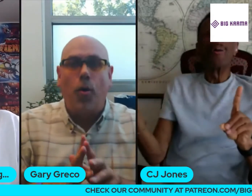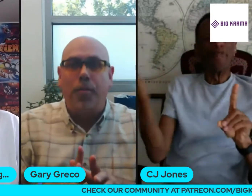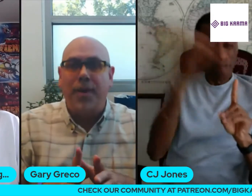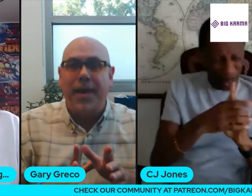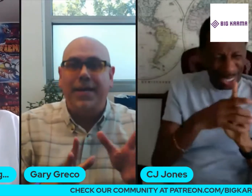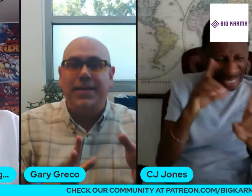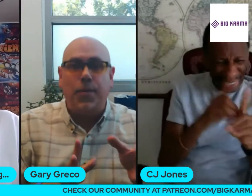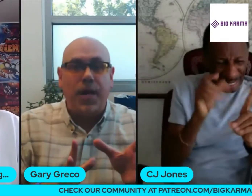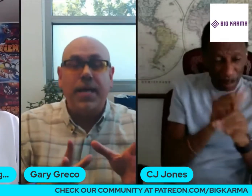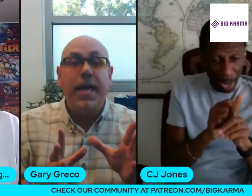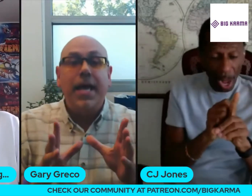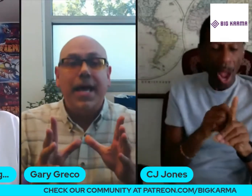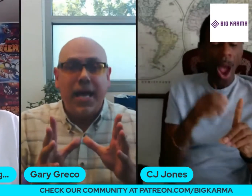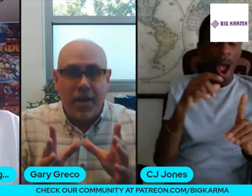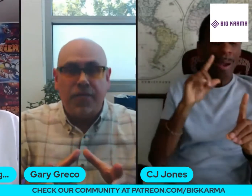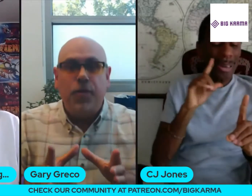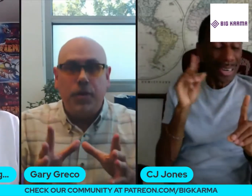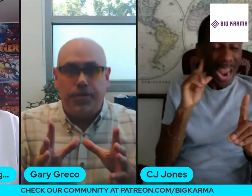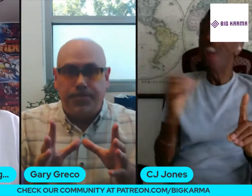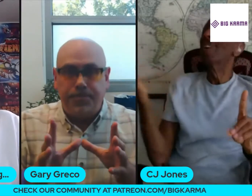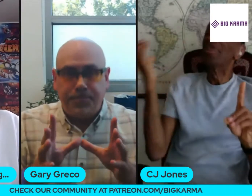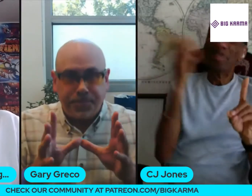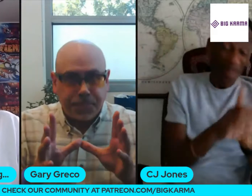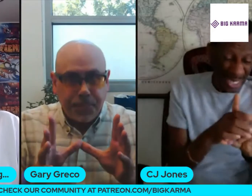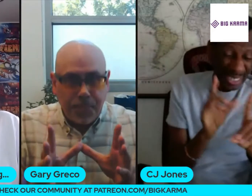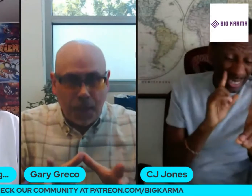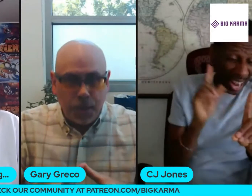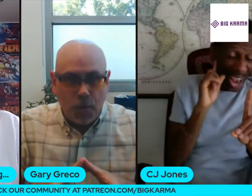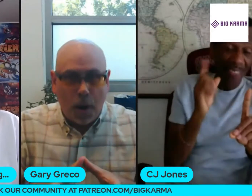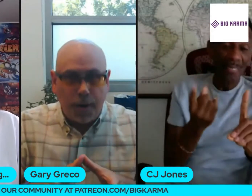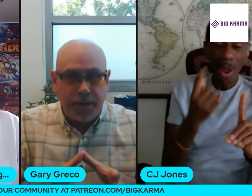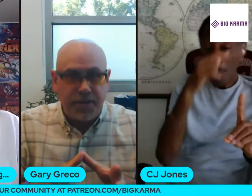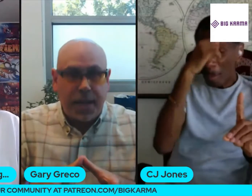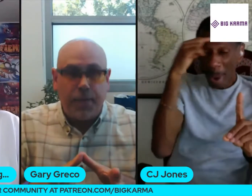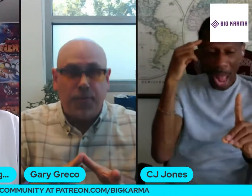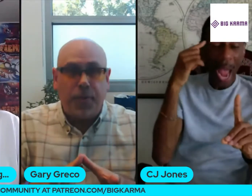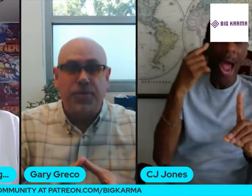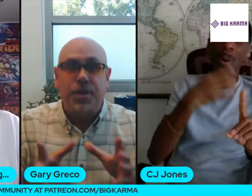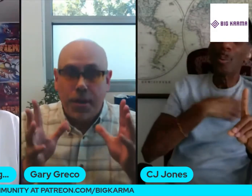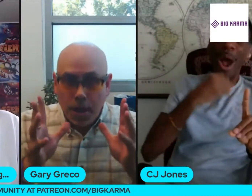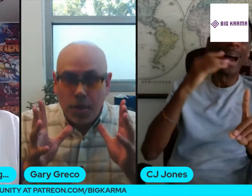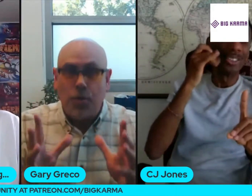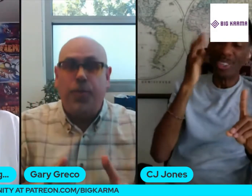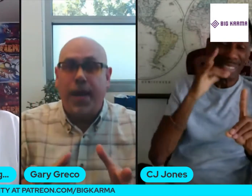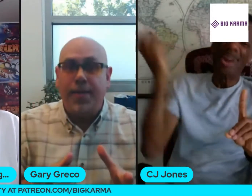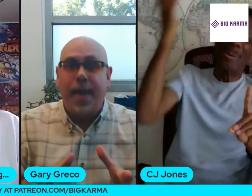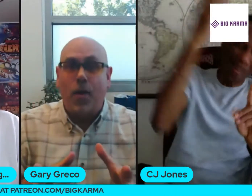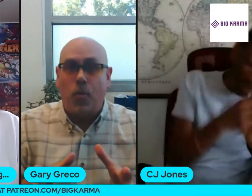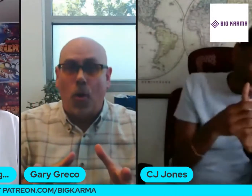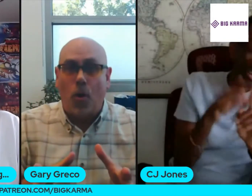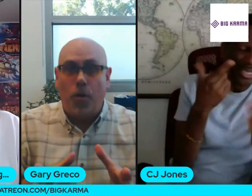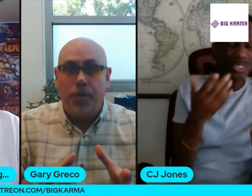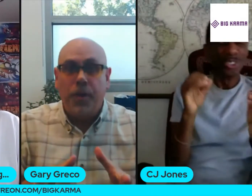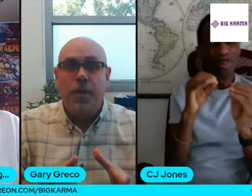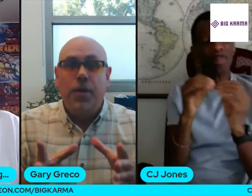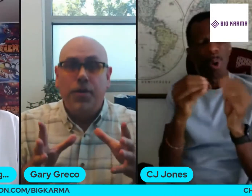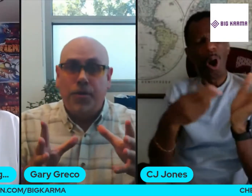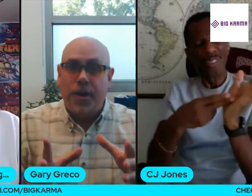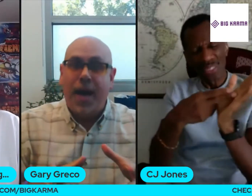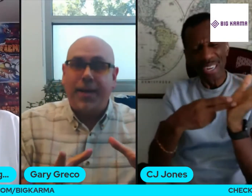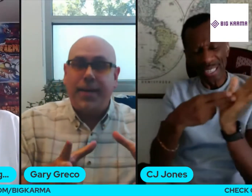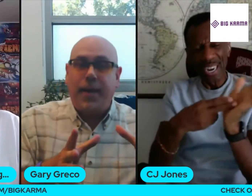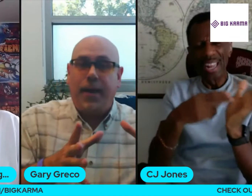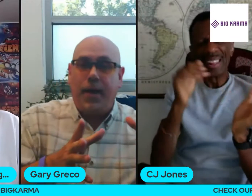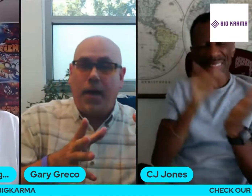role or being someone else. If you are a disabled person, you play that role.